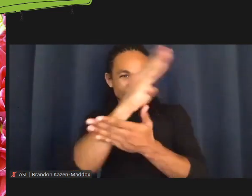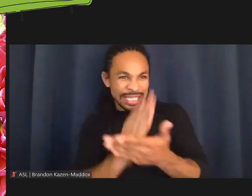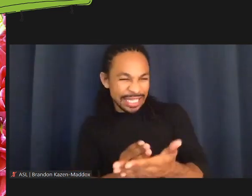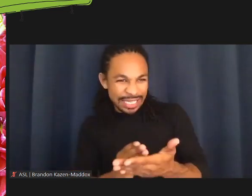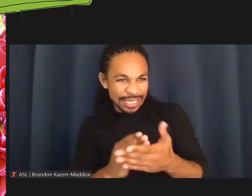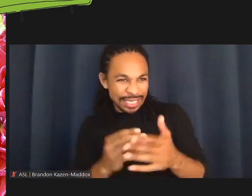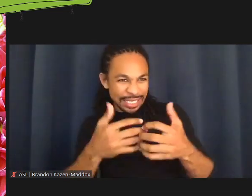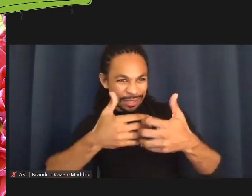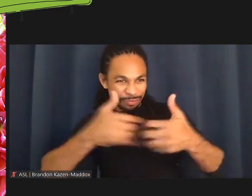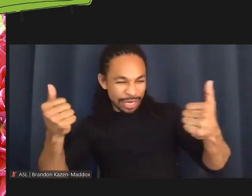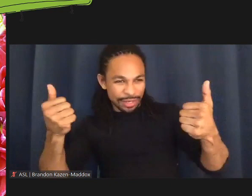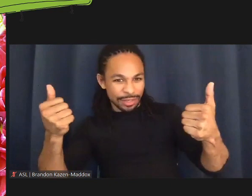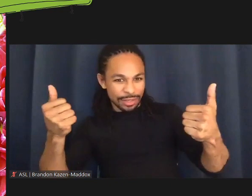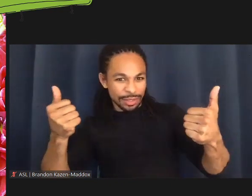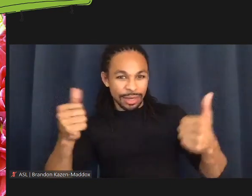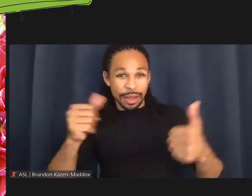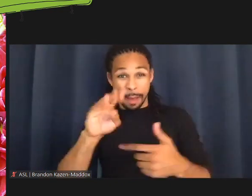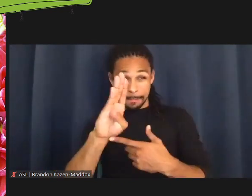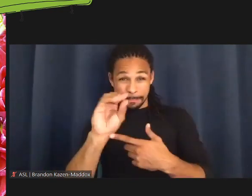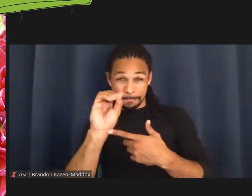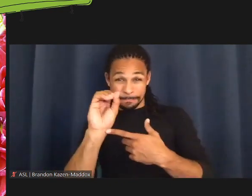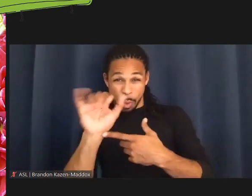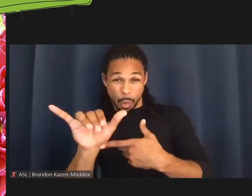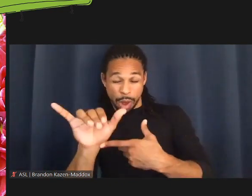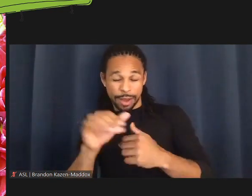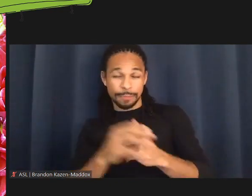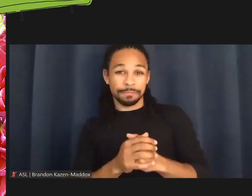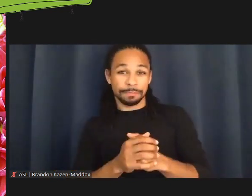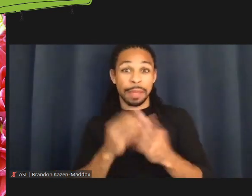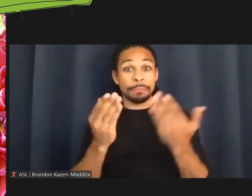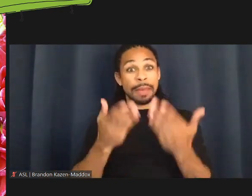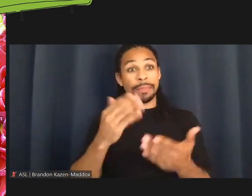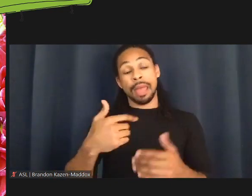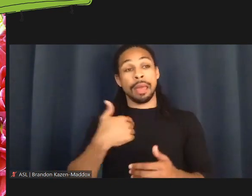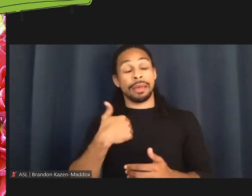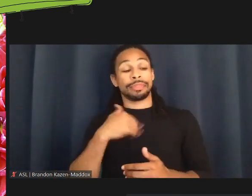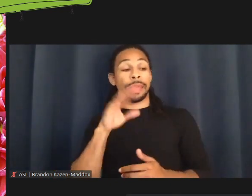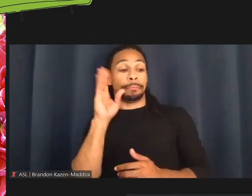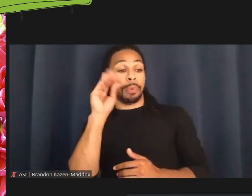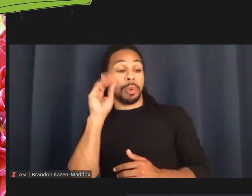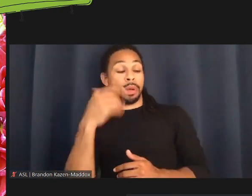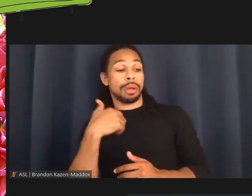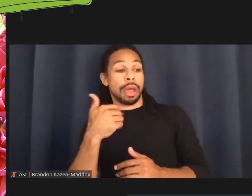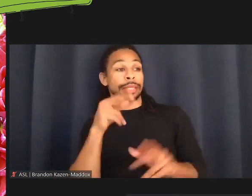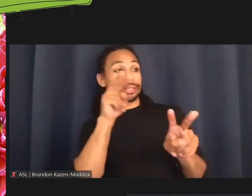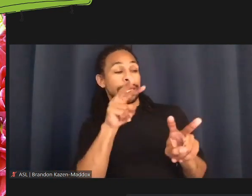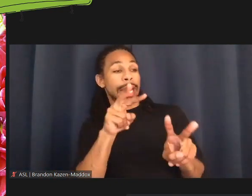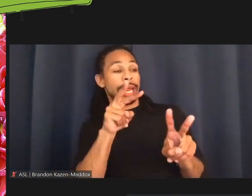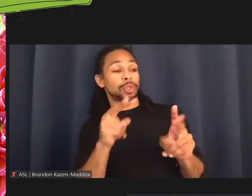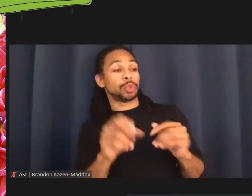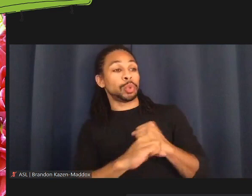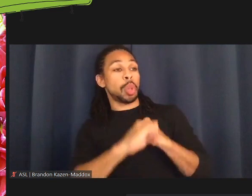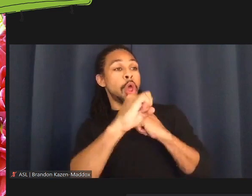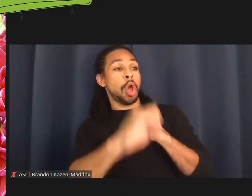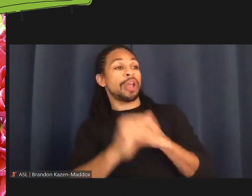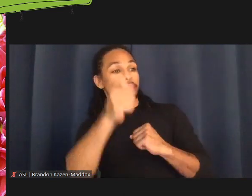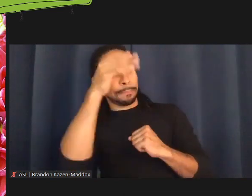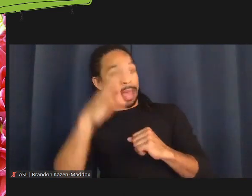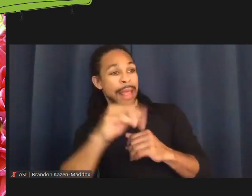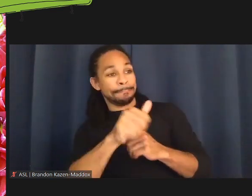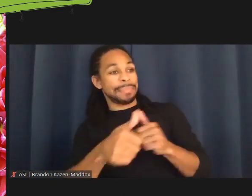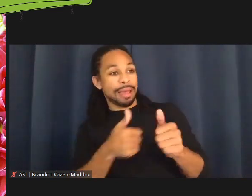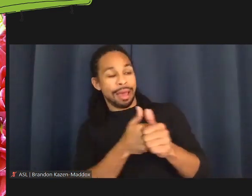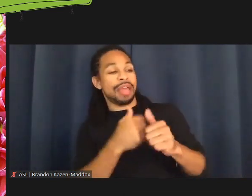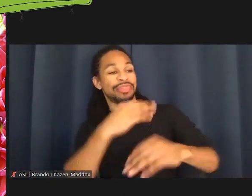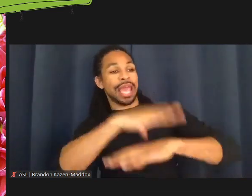Perhaps the boy had stared too long at the man behind the cosmetics counter, Gothic arches